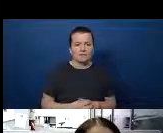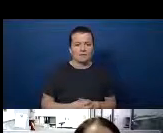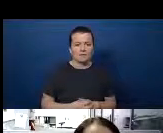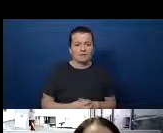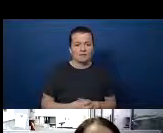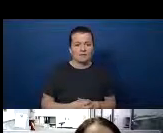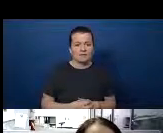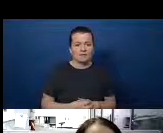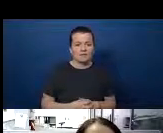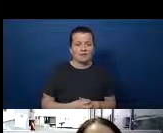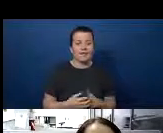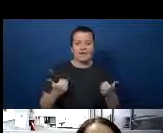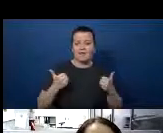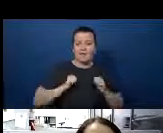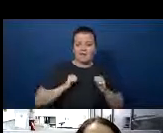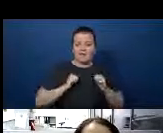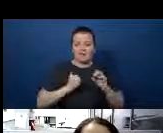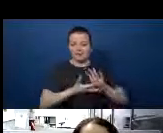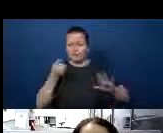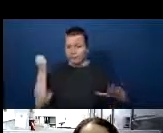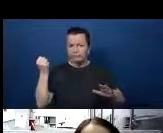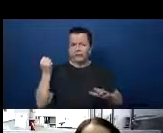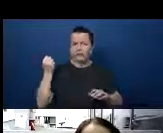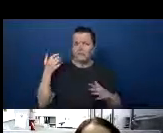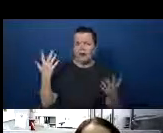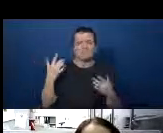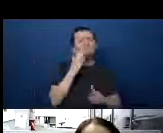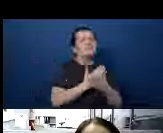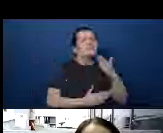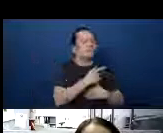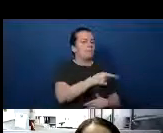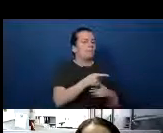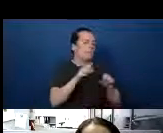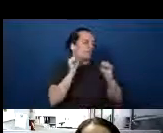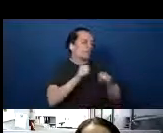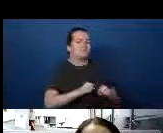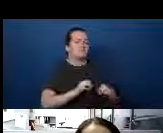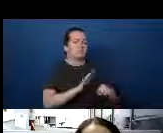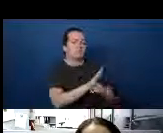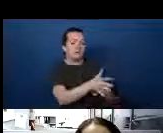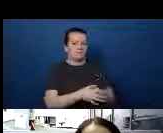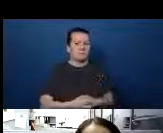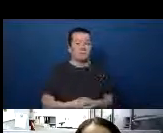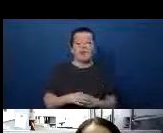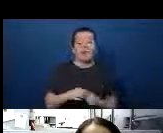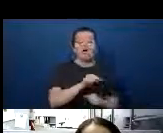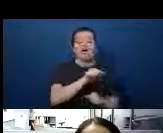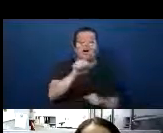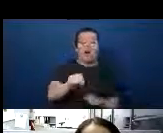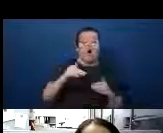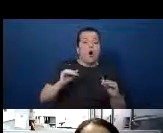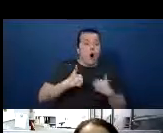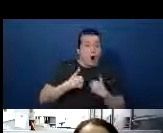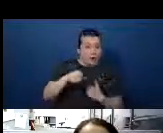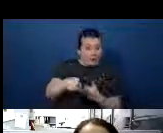slide. The example was from Fei Fei, a person with autism. She said that when boys saw